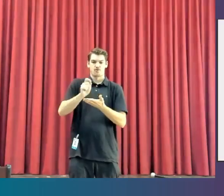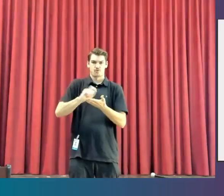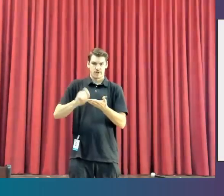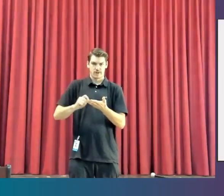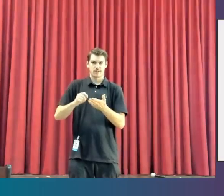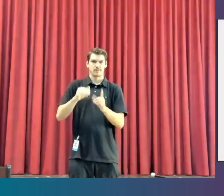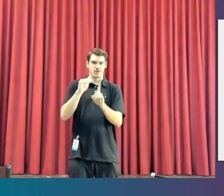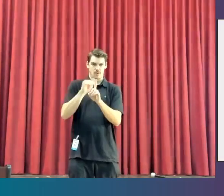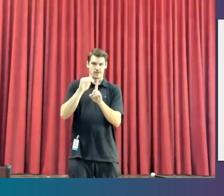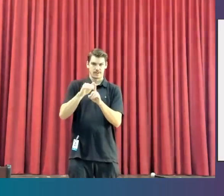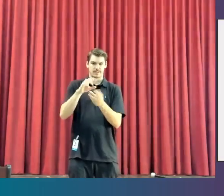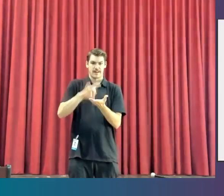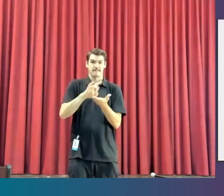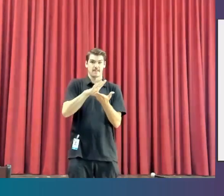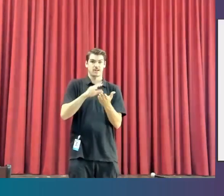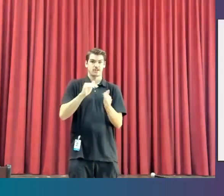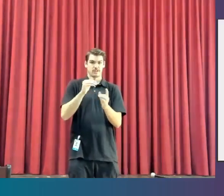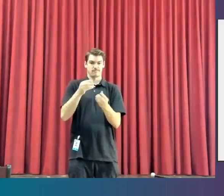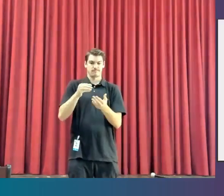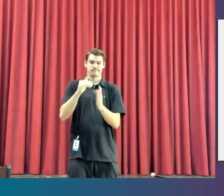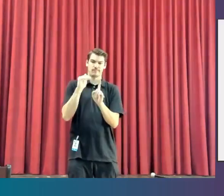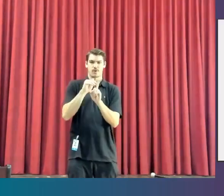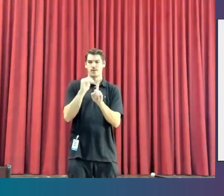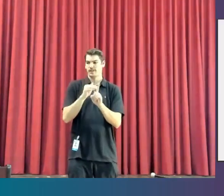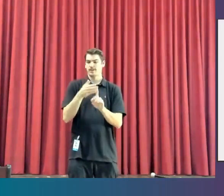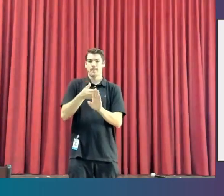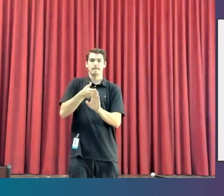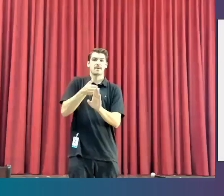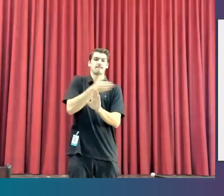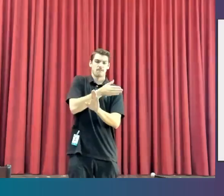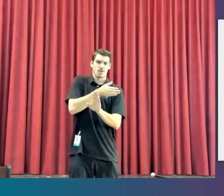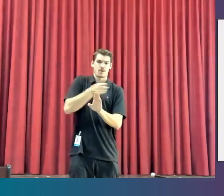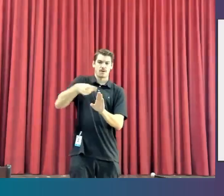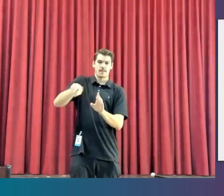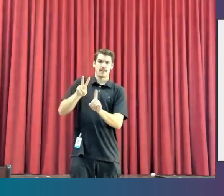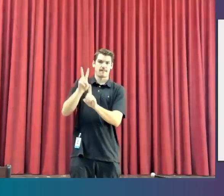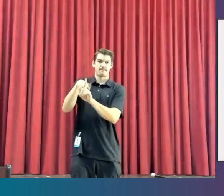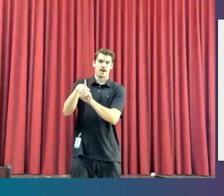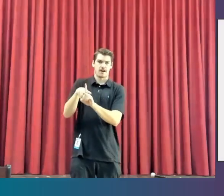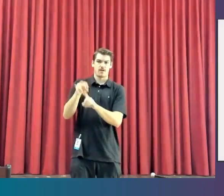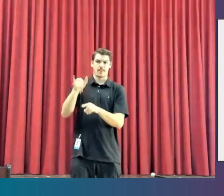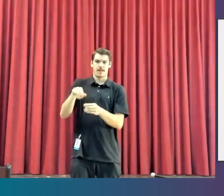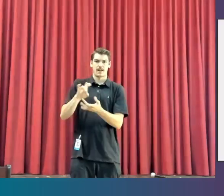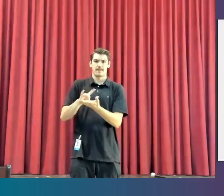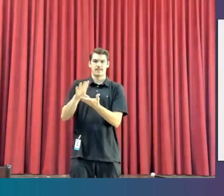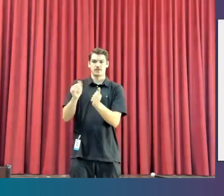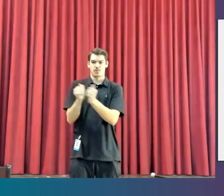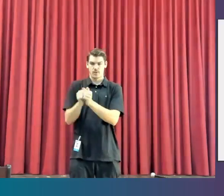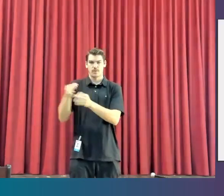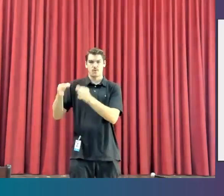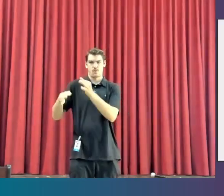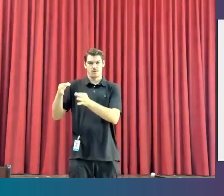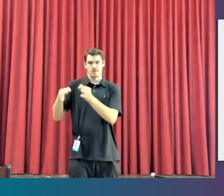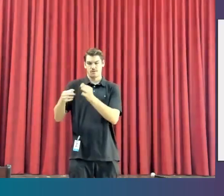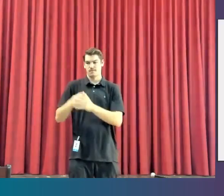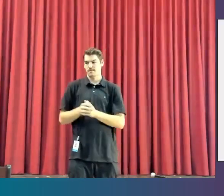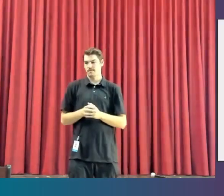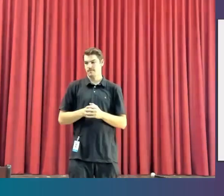eviction notice, before they even file the eviction with the court.